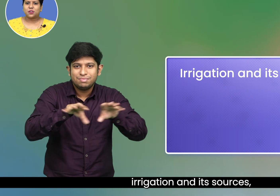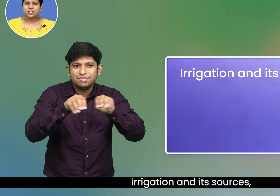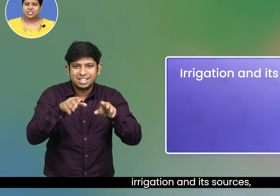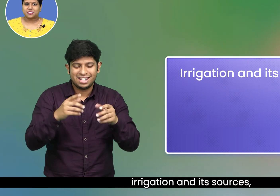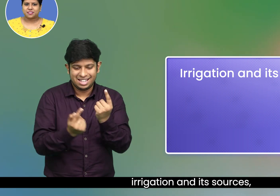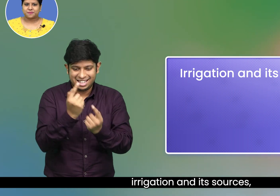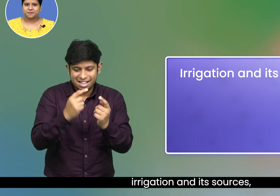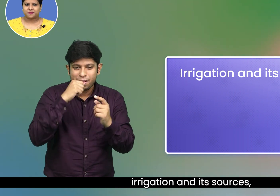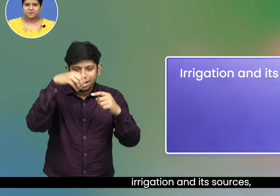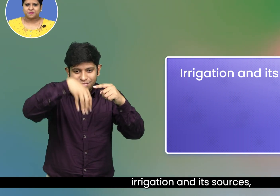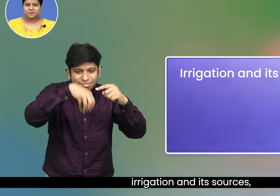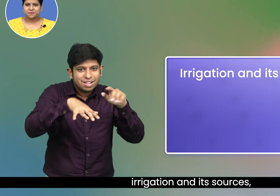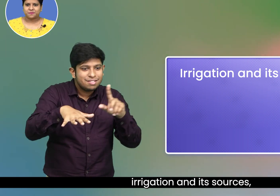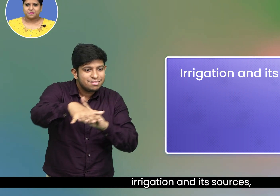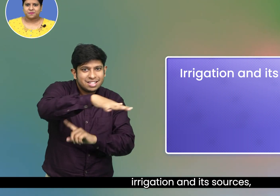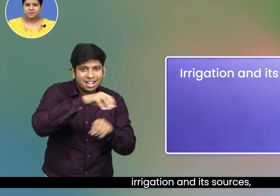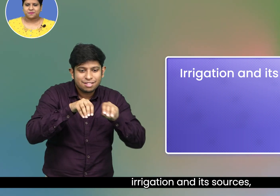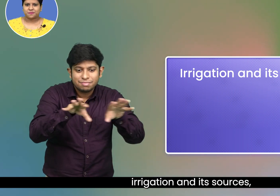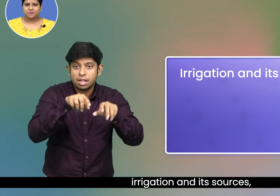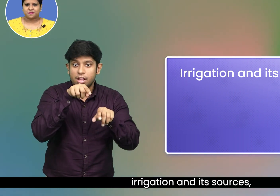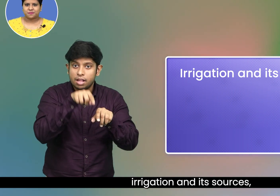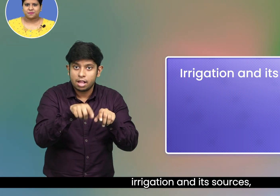its sources,